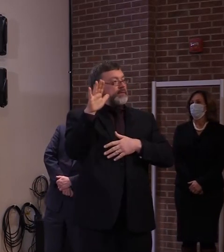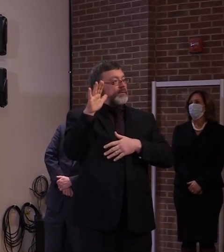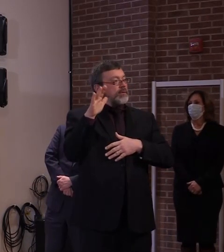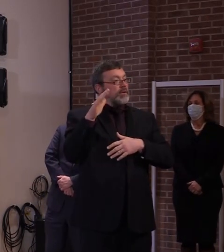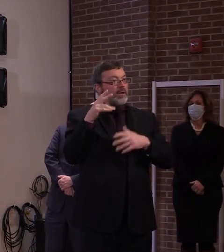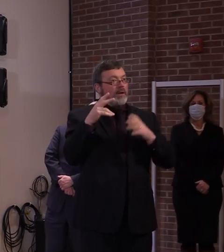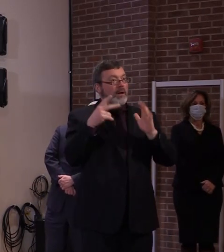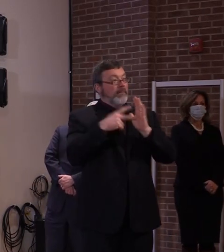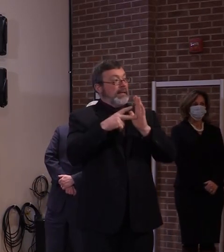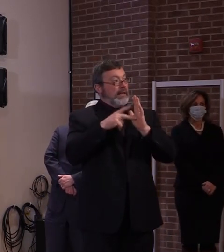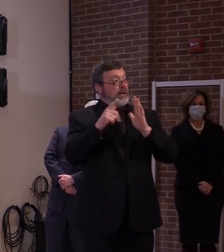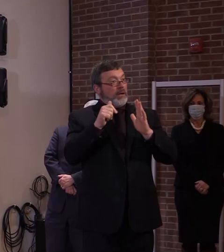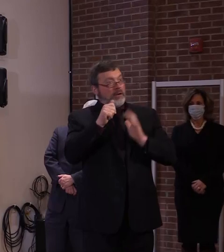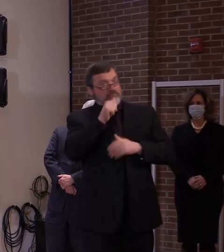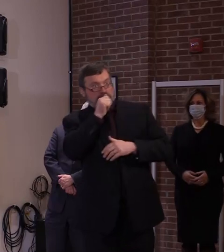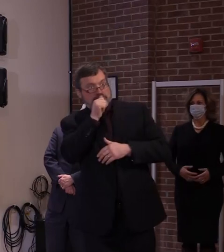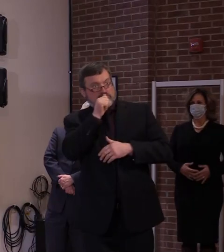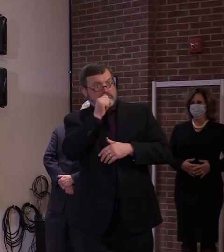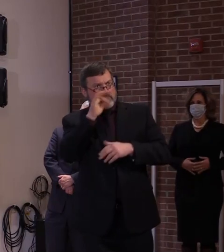Levine might be able to explain it better.